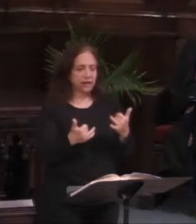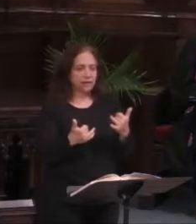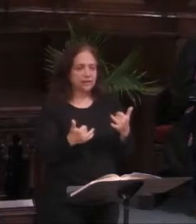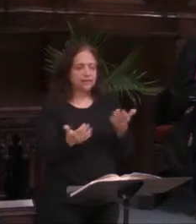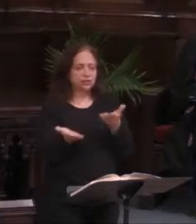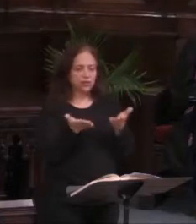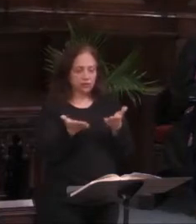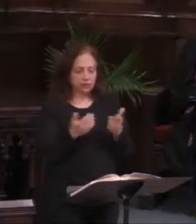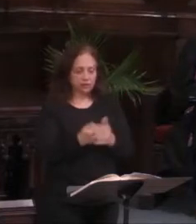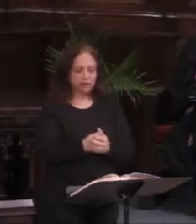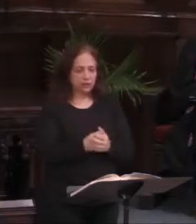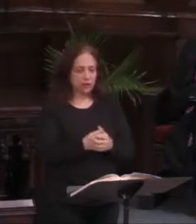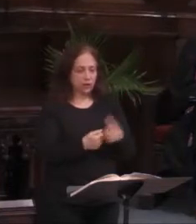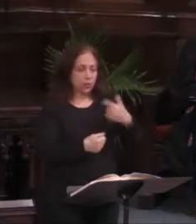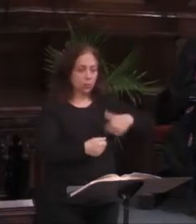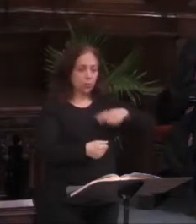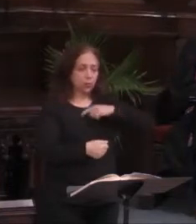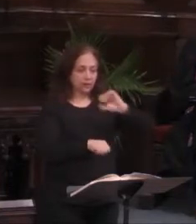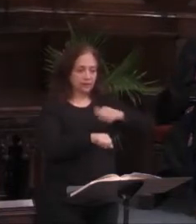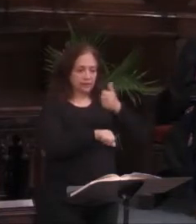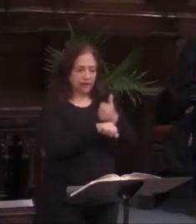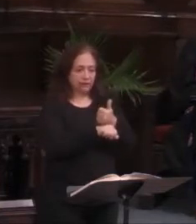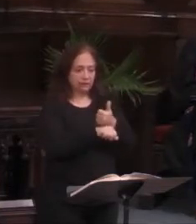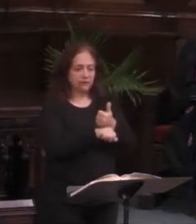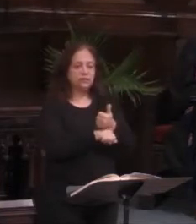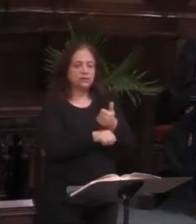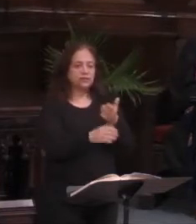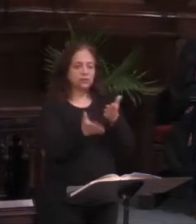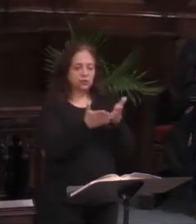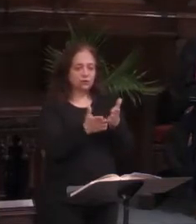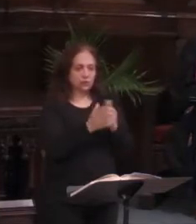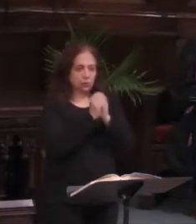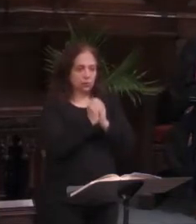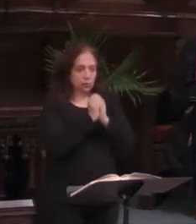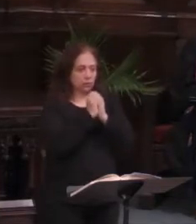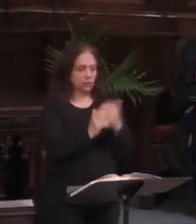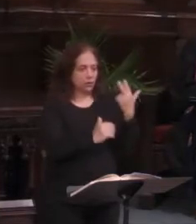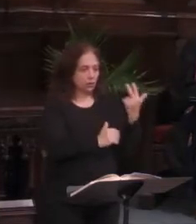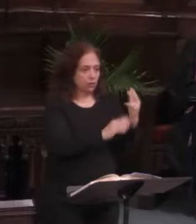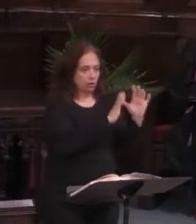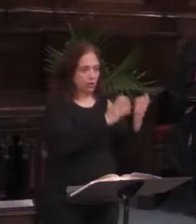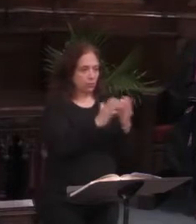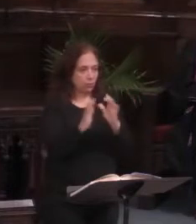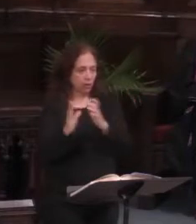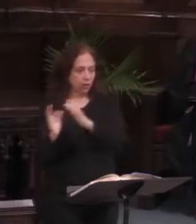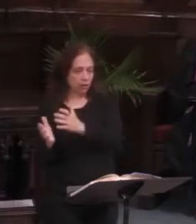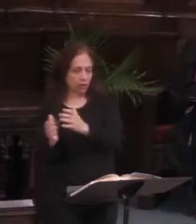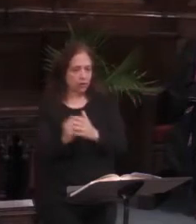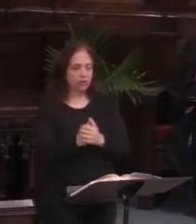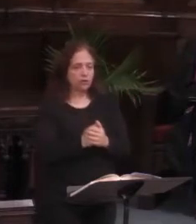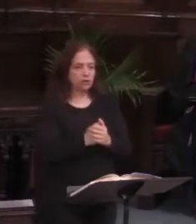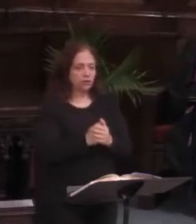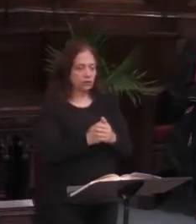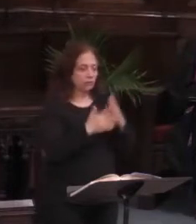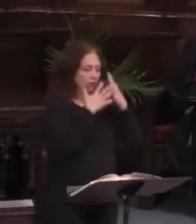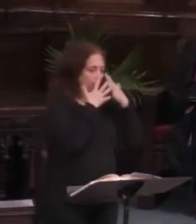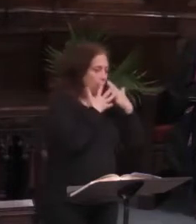We have designed this service of worship in three parts around the theme Mourning into